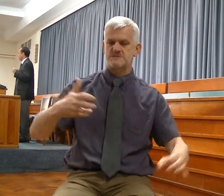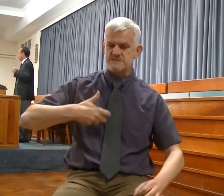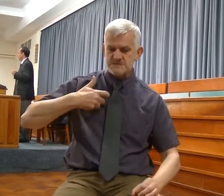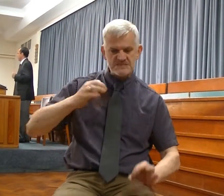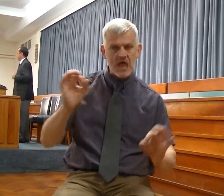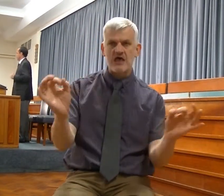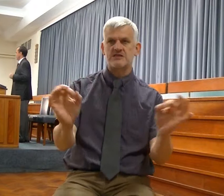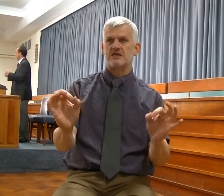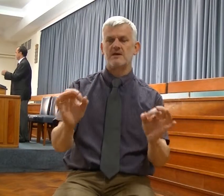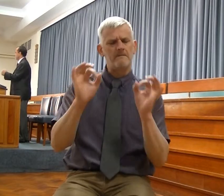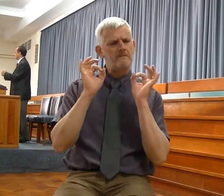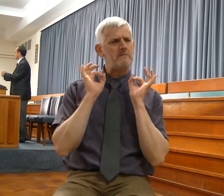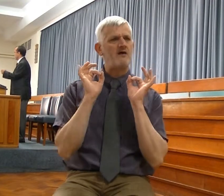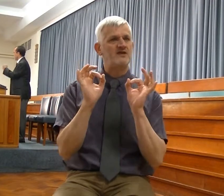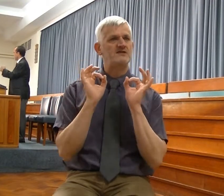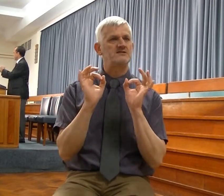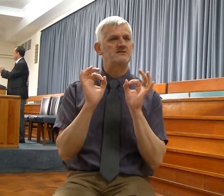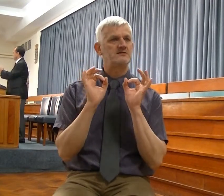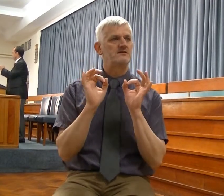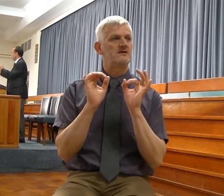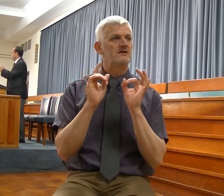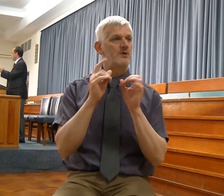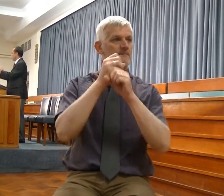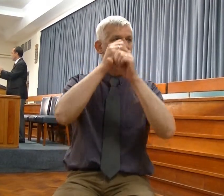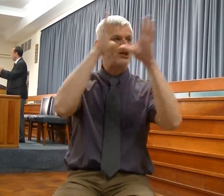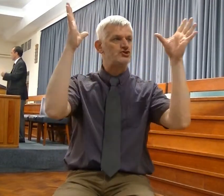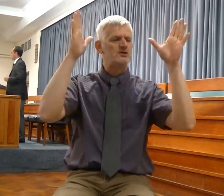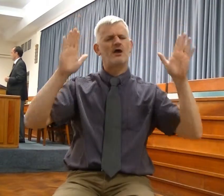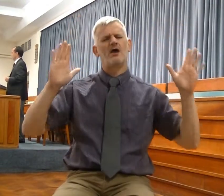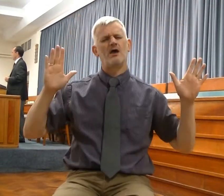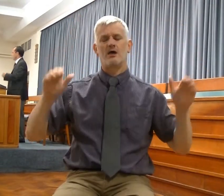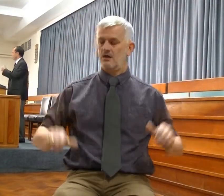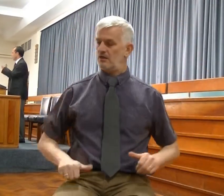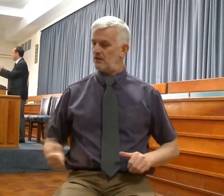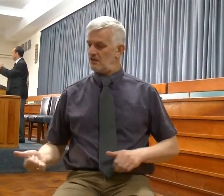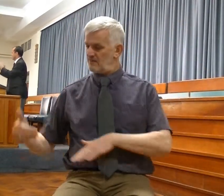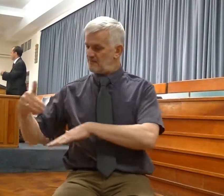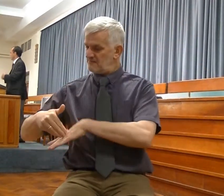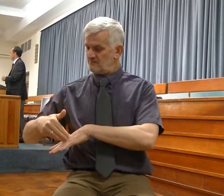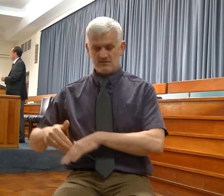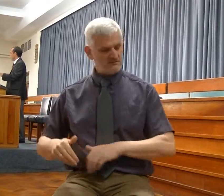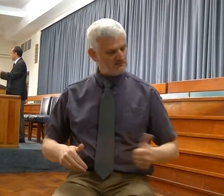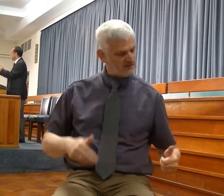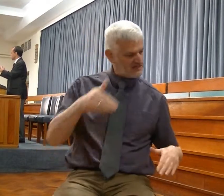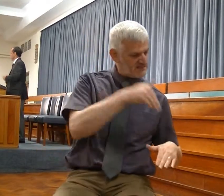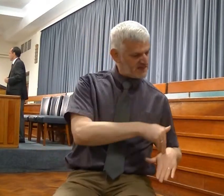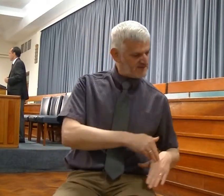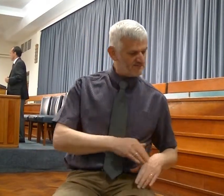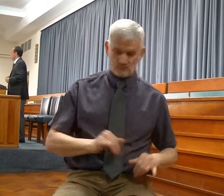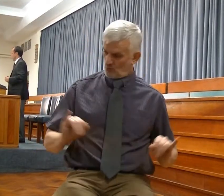never had a bad temper. Here he is, hanged between two thieves, two bandits,